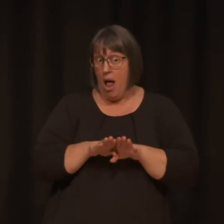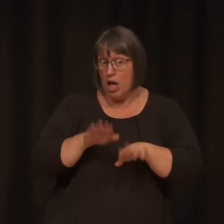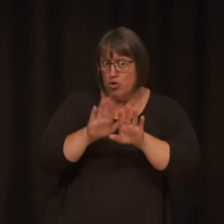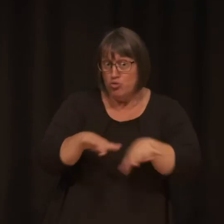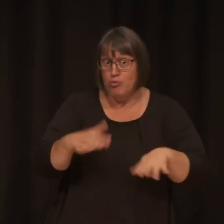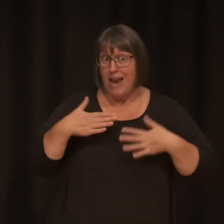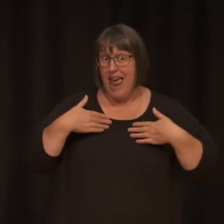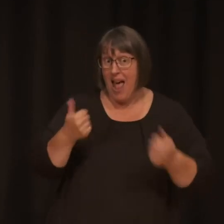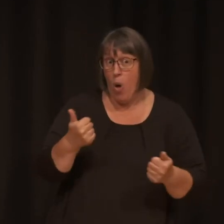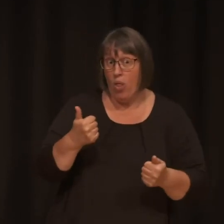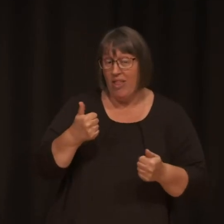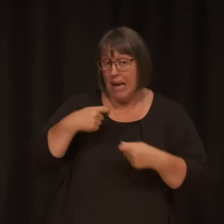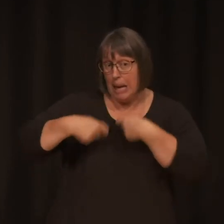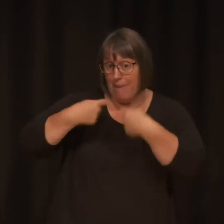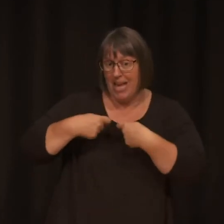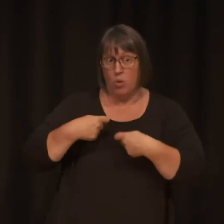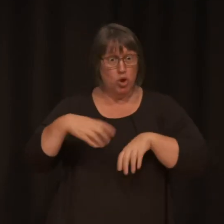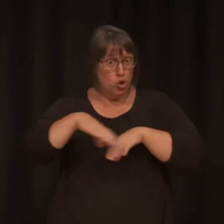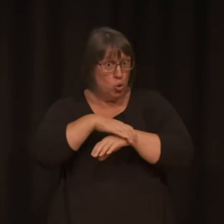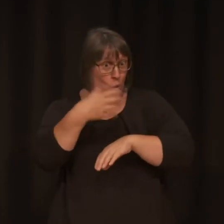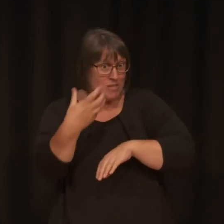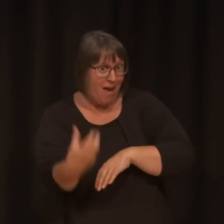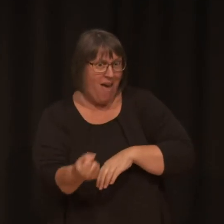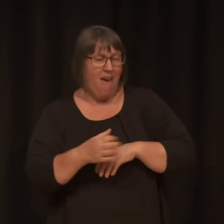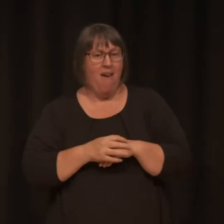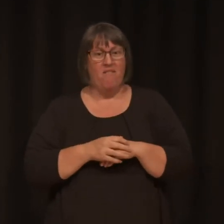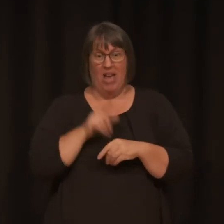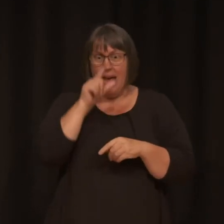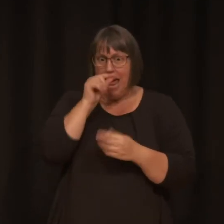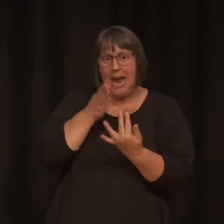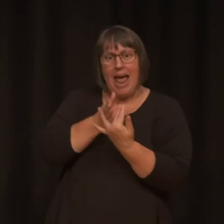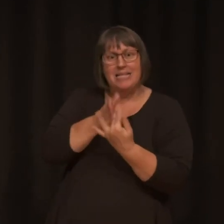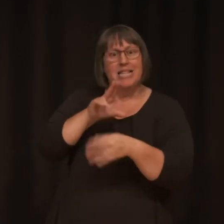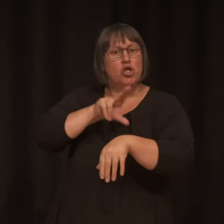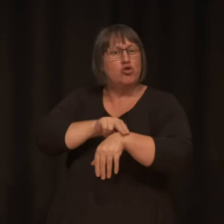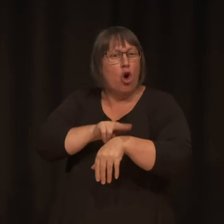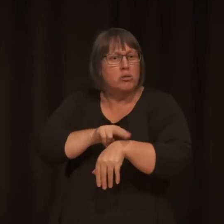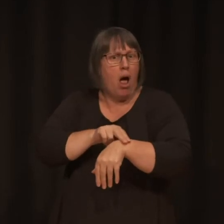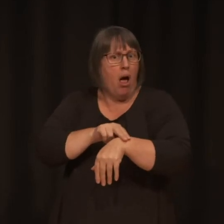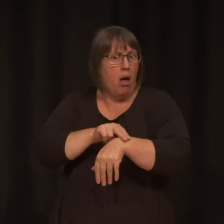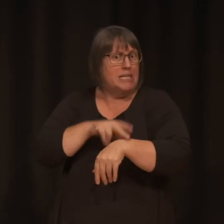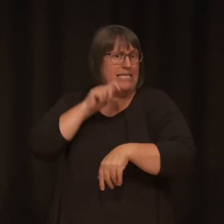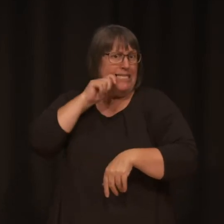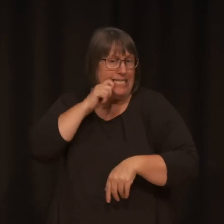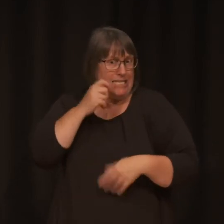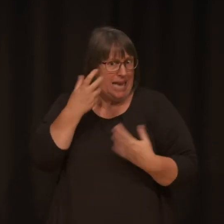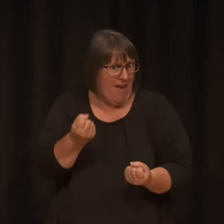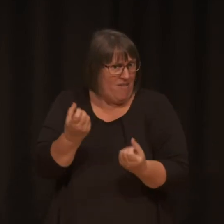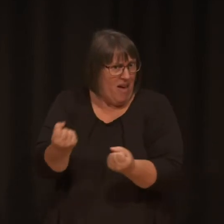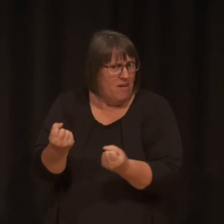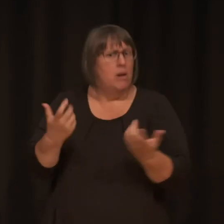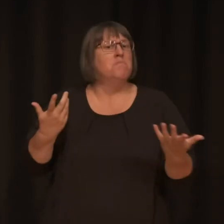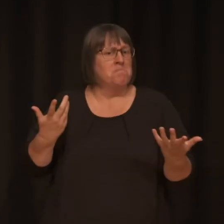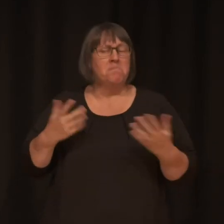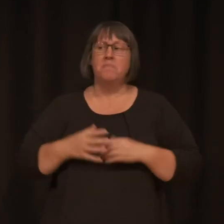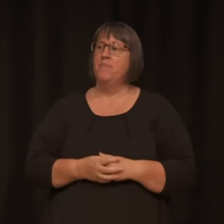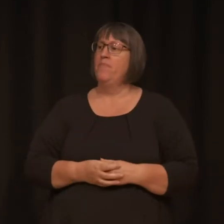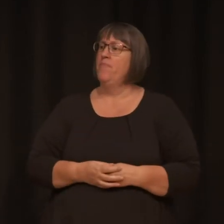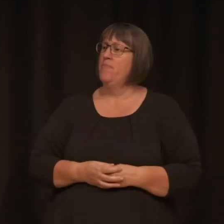have shoes to wear to school? Do they have access to healthcare? So I'll be looking at both. Is the fact that the household